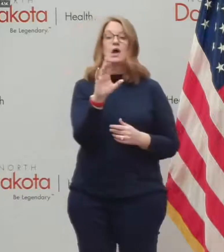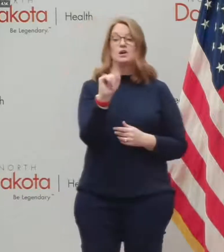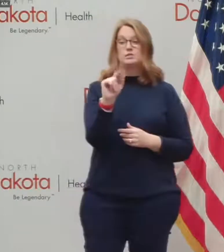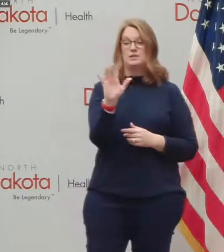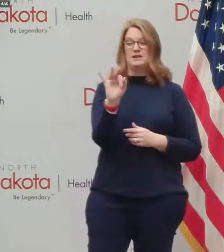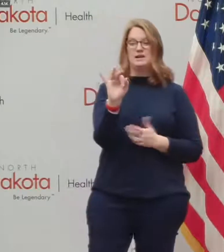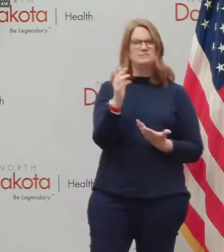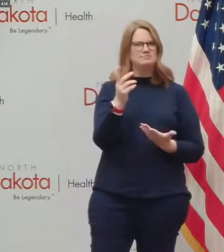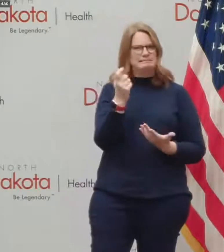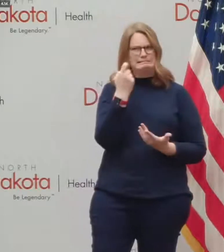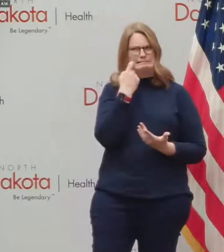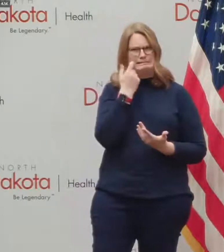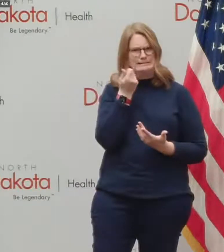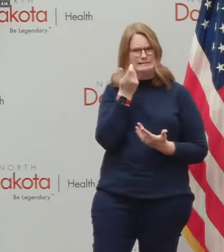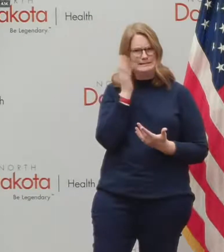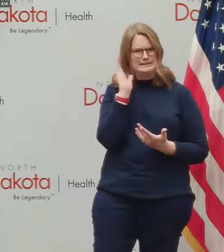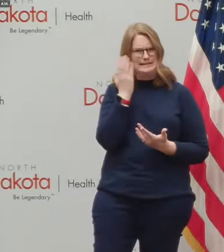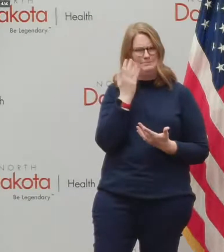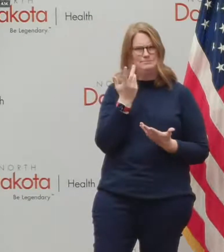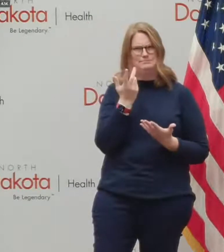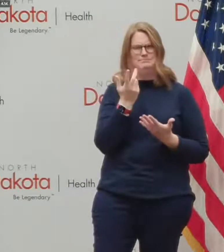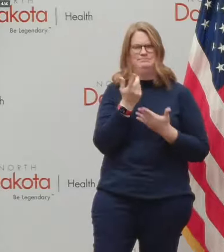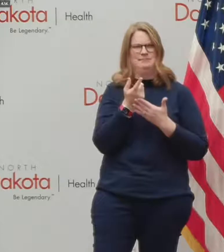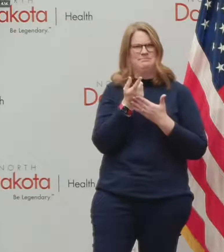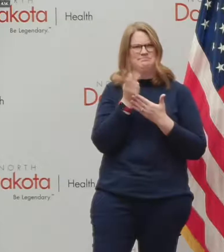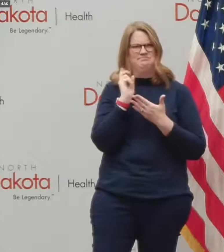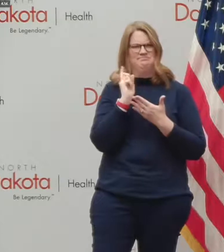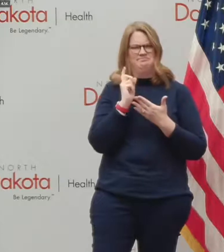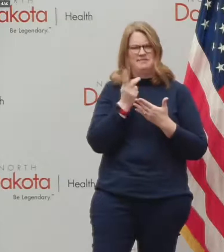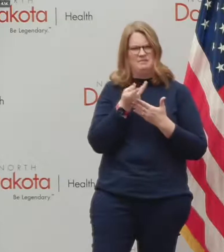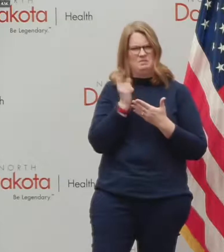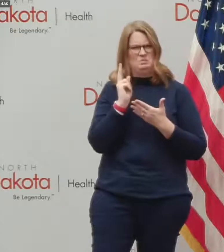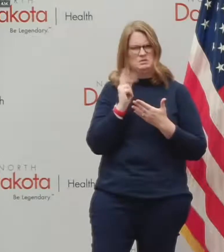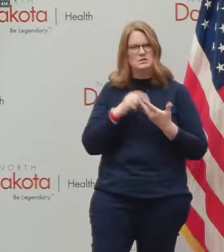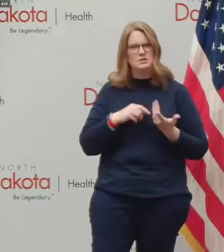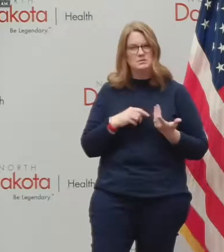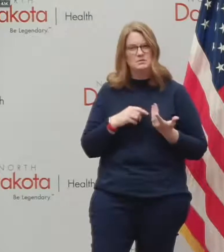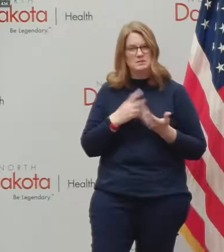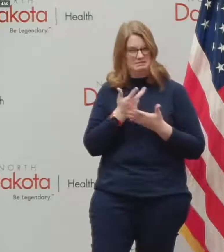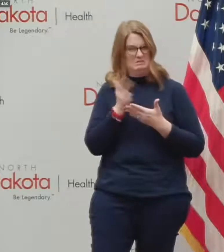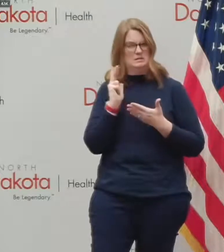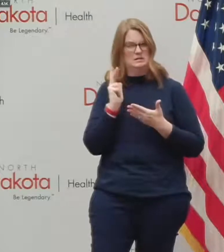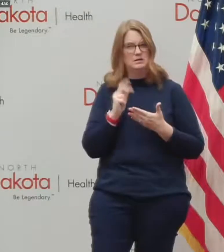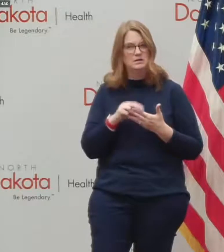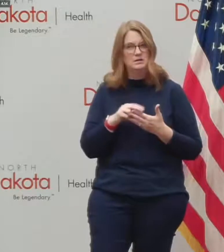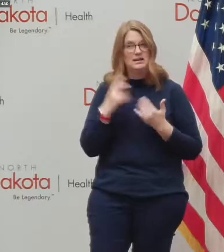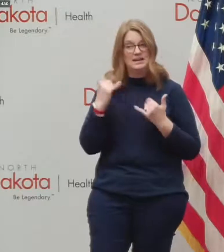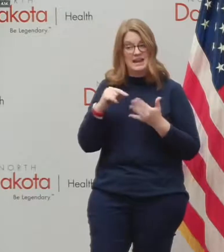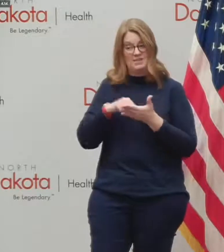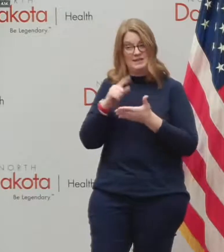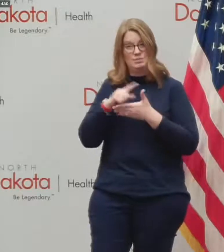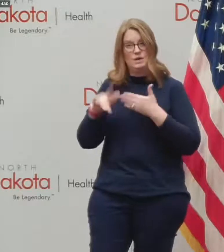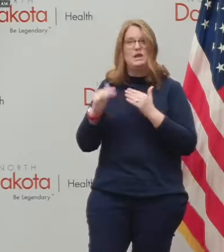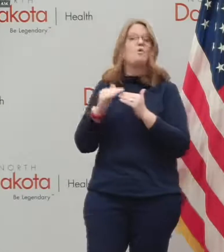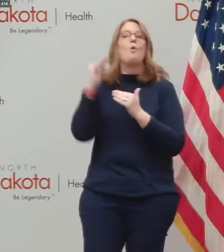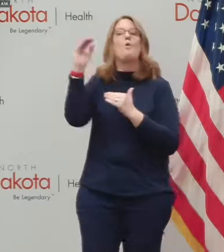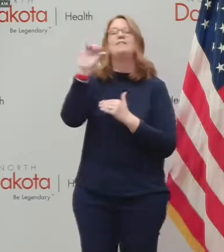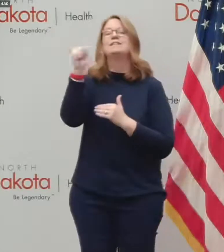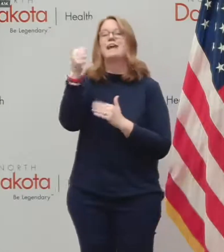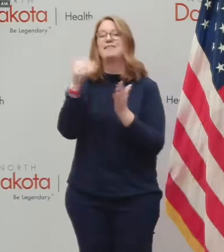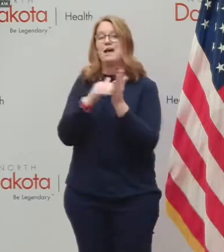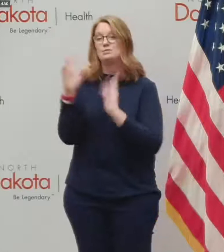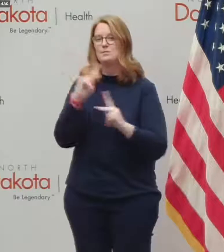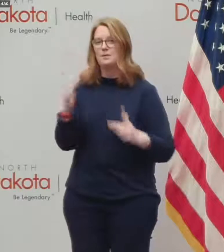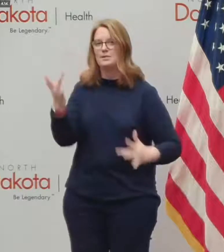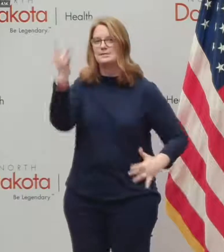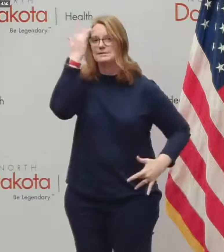like just a few weeks ago. It was under 3 weeks ago. And now today we've crossed over this weekend 10,000 cases. So